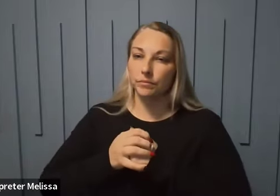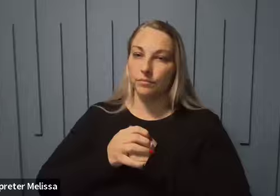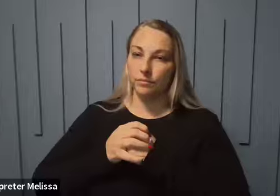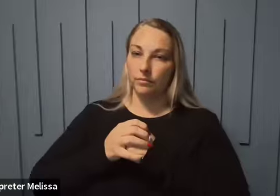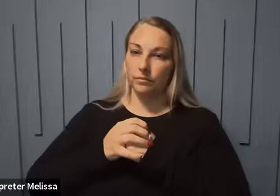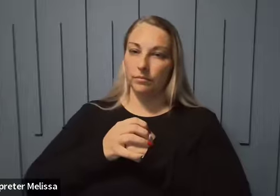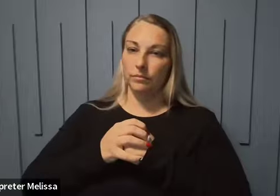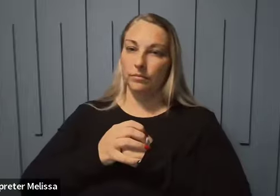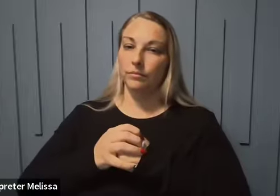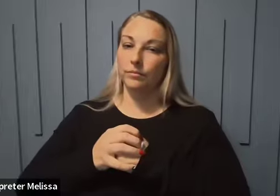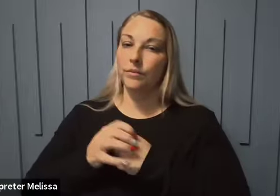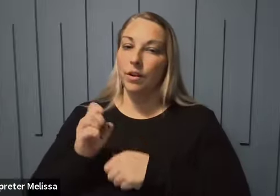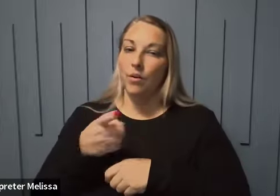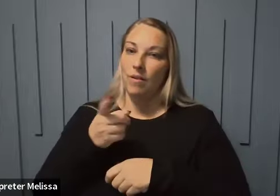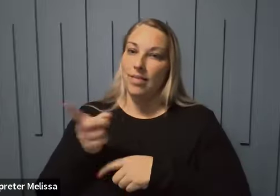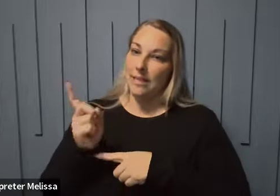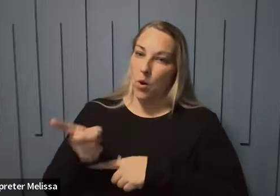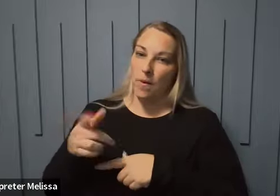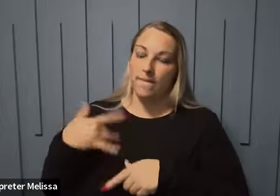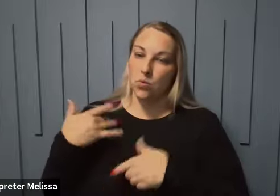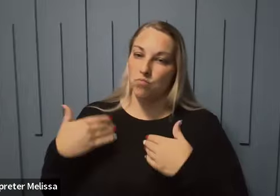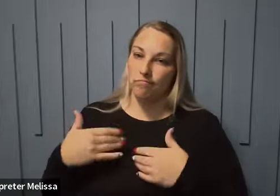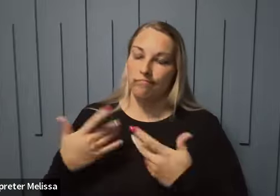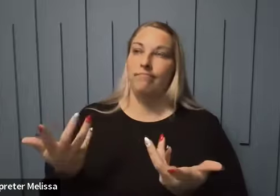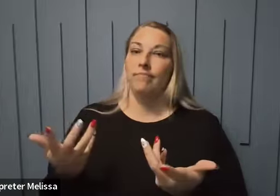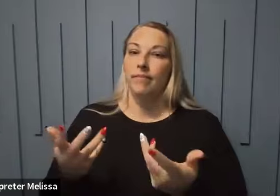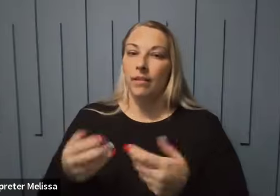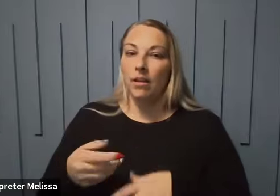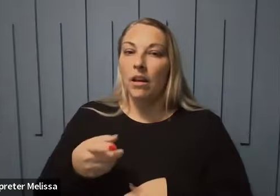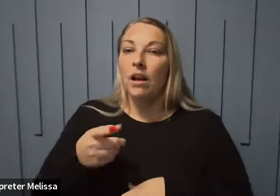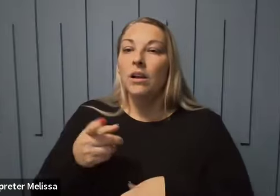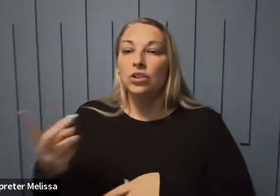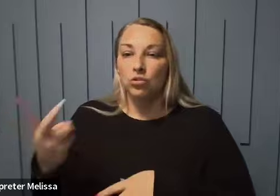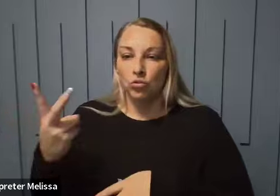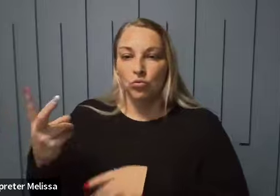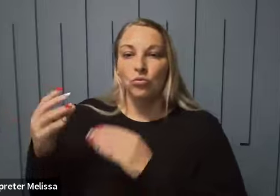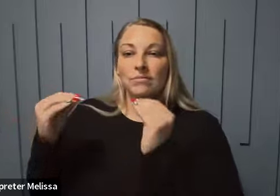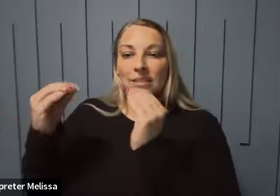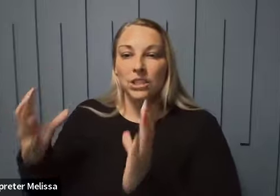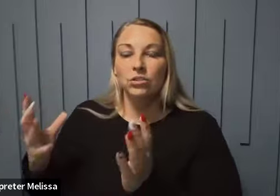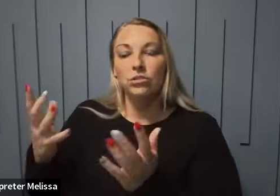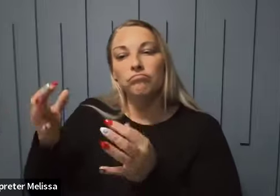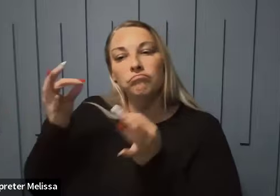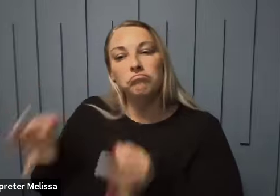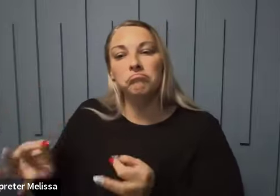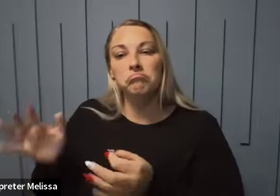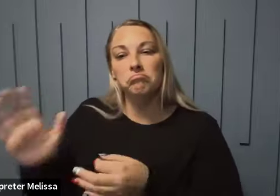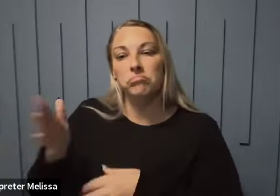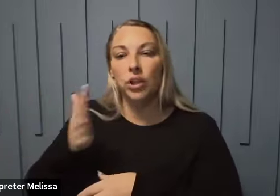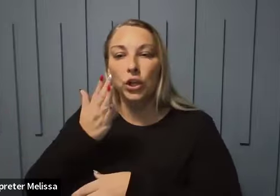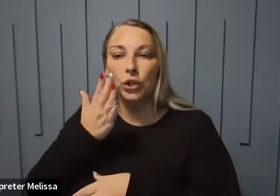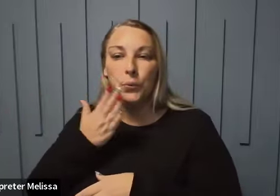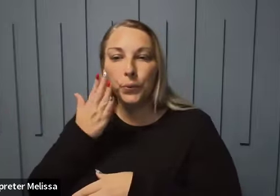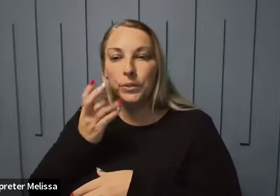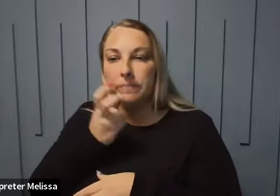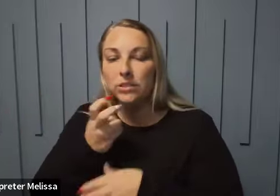my eye roll moment. They decided to explore the use of cued speech because they wanted to achieve these